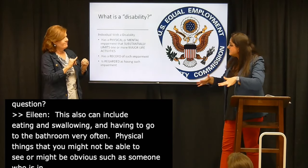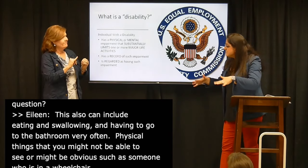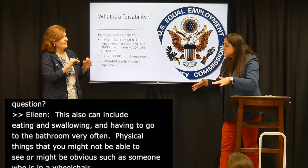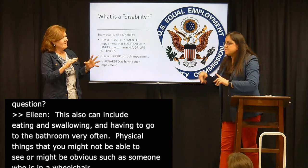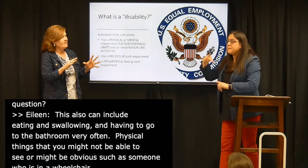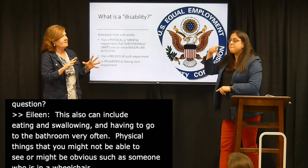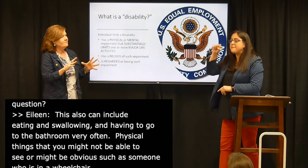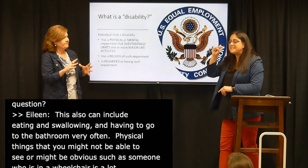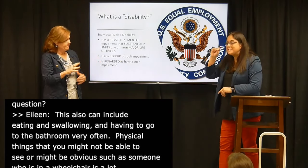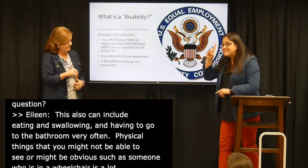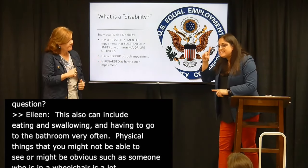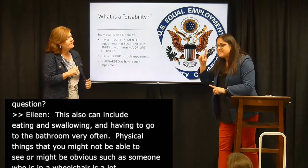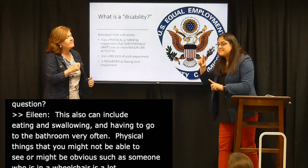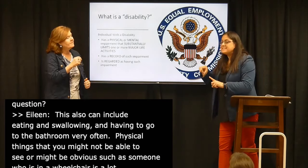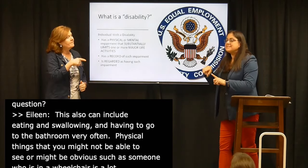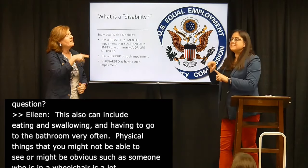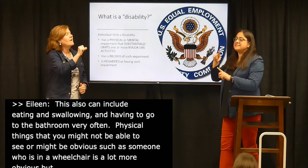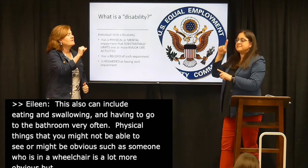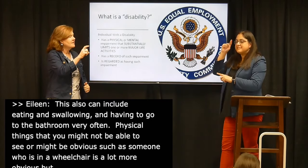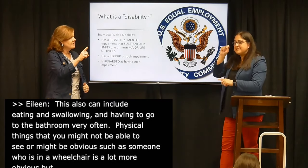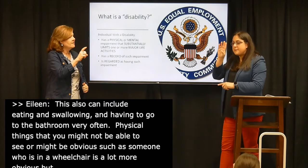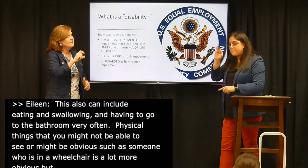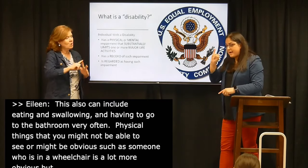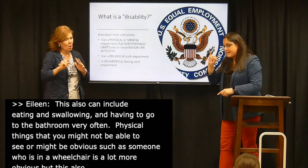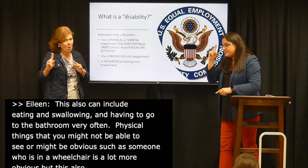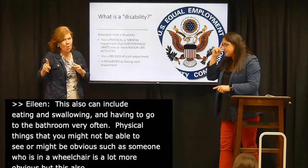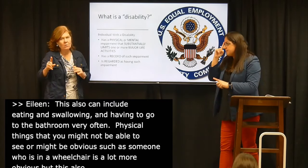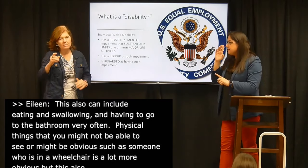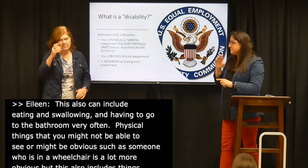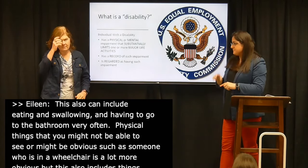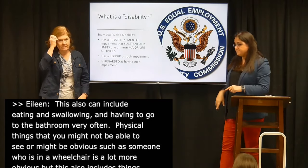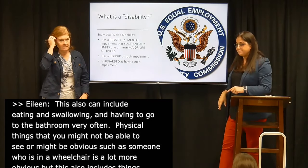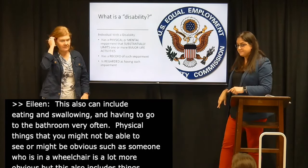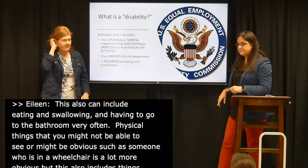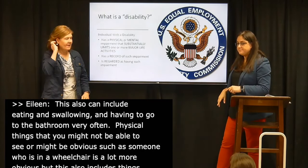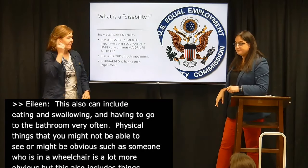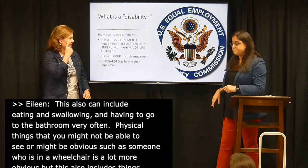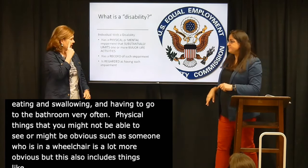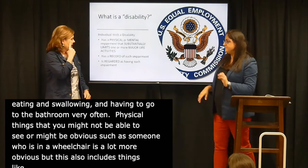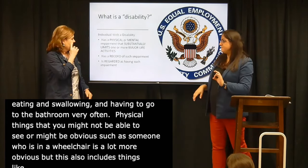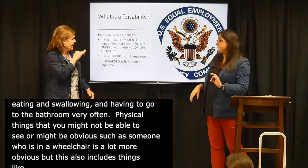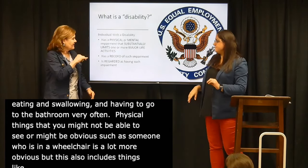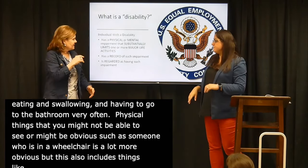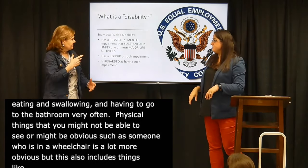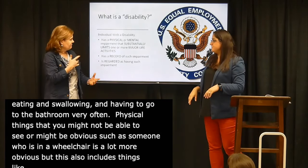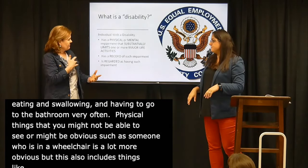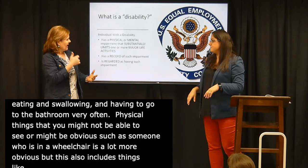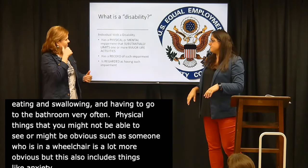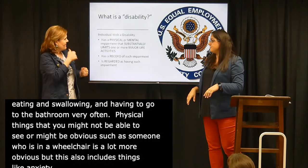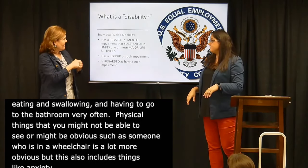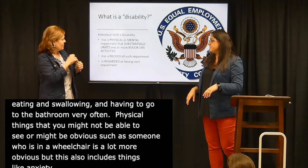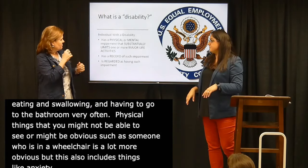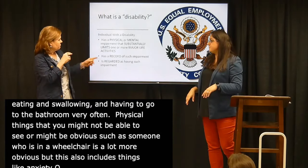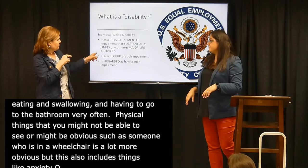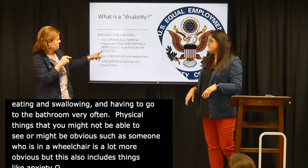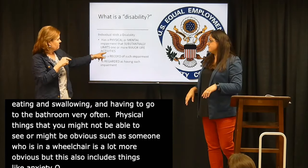includes things like anxiety or OCD or bipolar or PTSD, yes. So I think